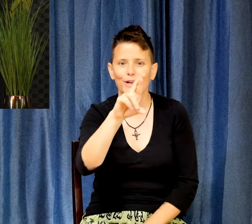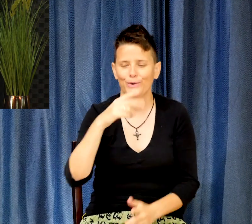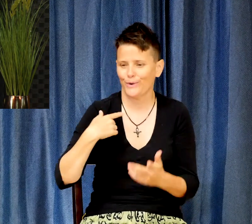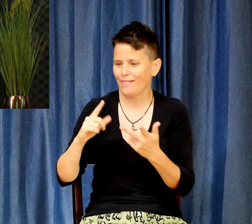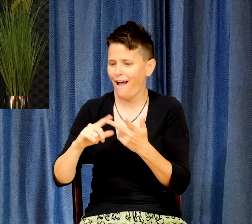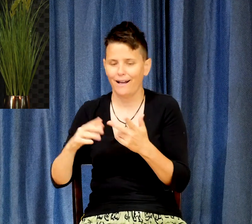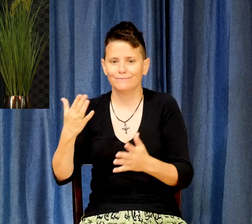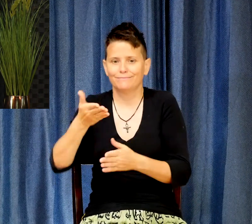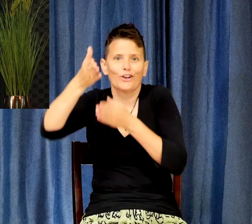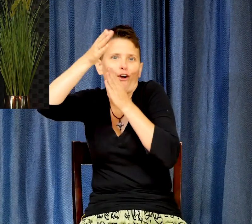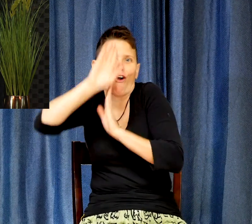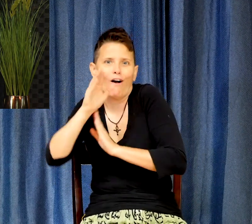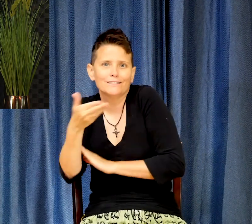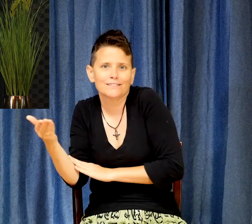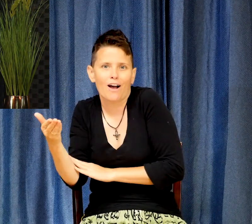gaps.